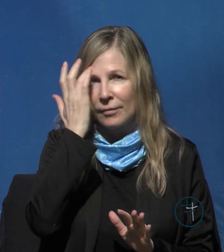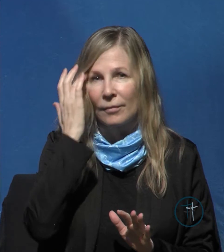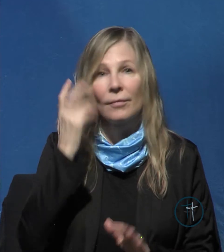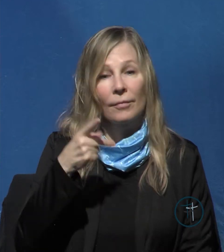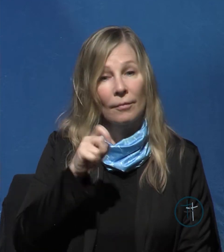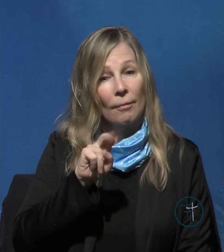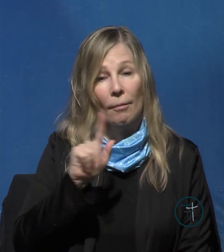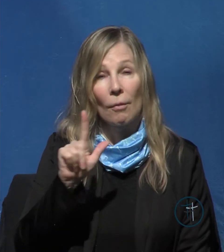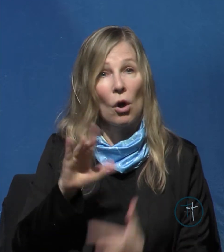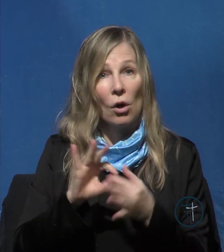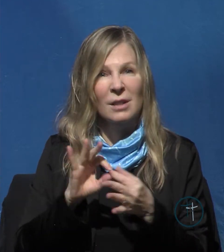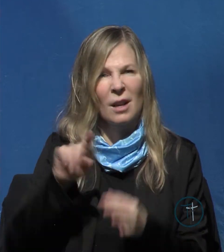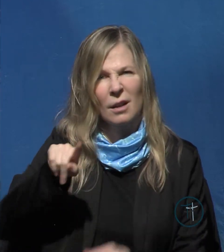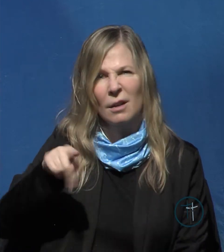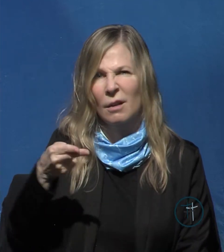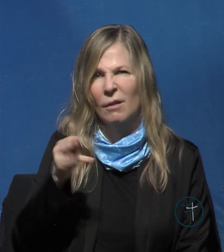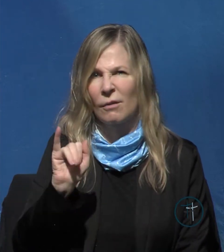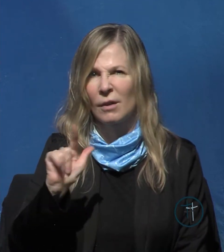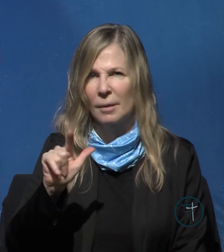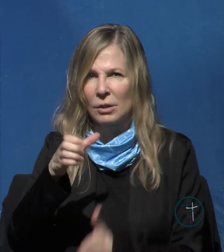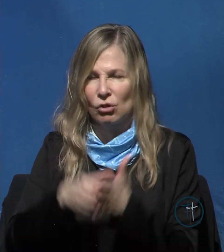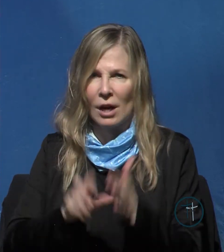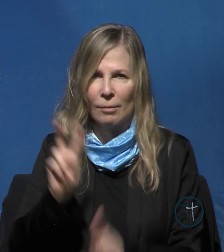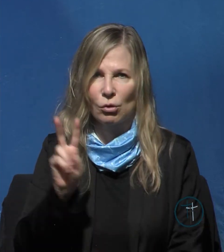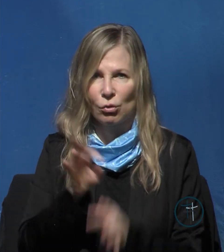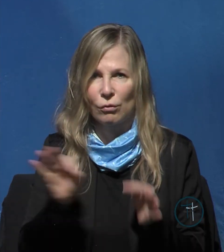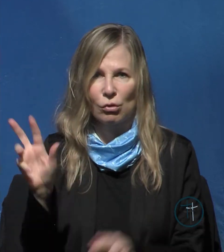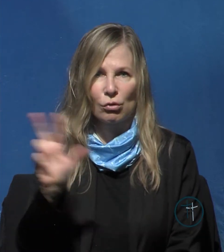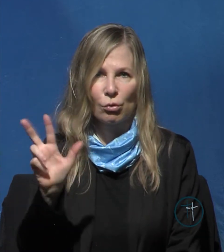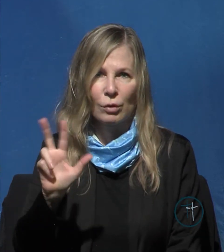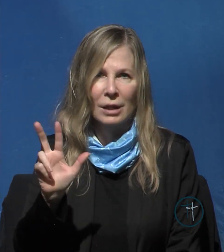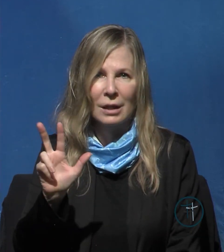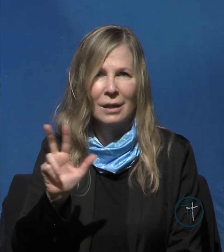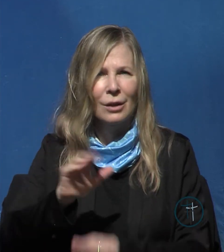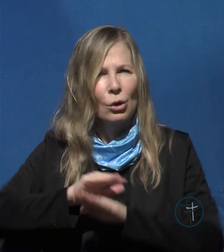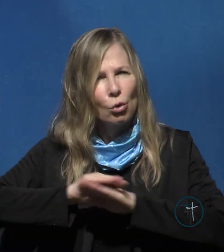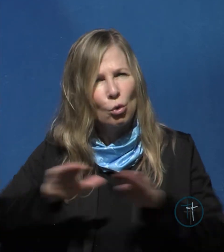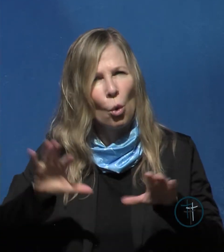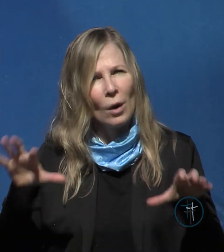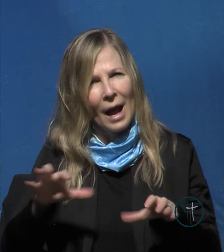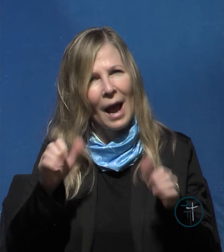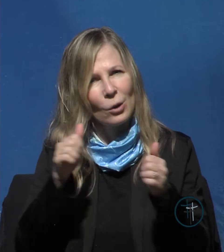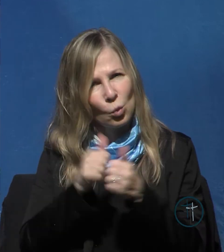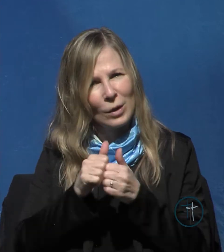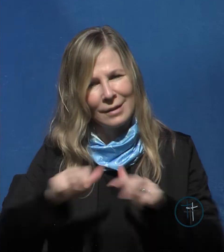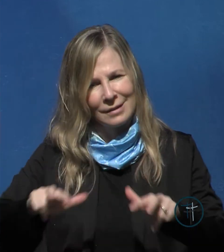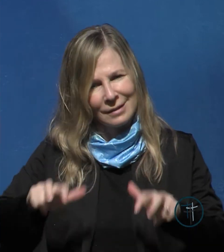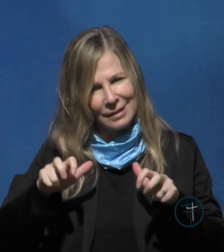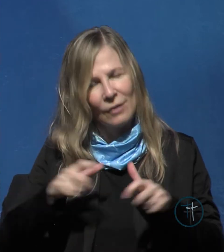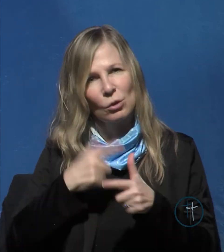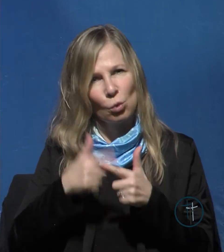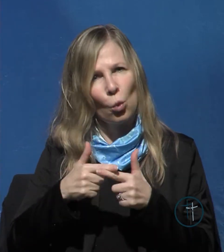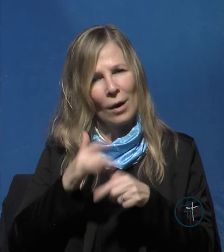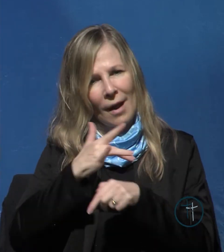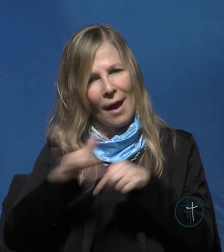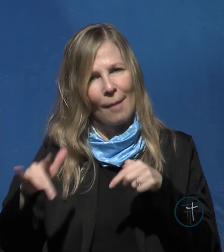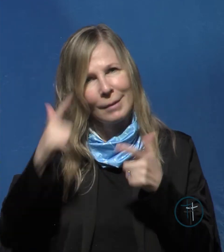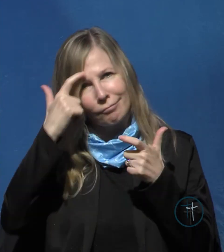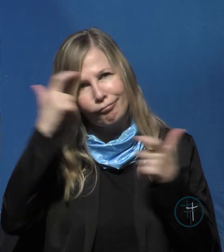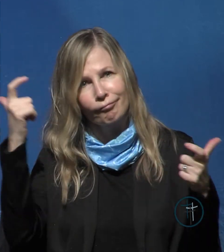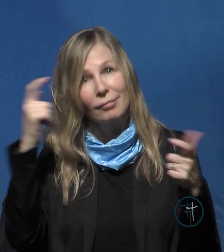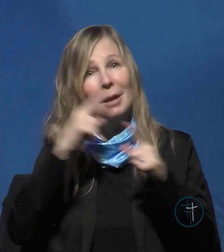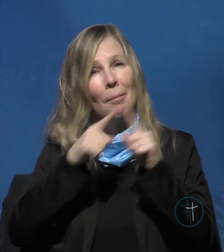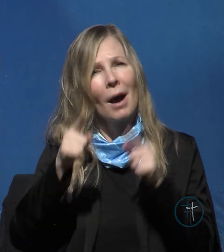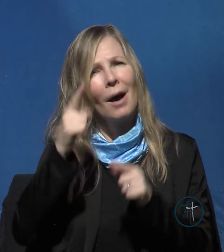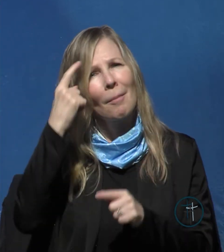Paul stated it this way in Philippians chapter 2, beginning at verse 3, "Do nothing from selfishness or empty conceit, but with